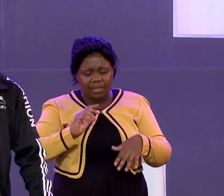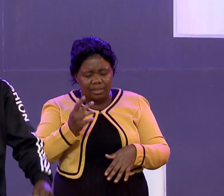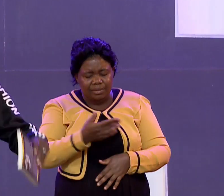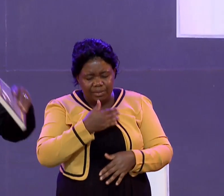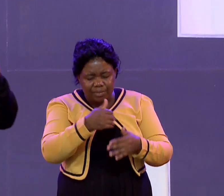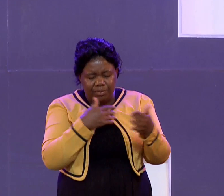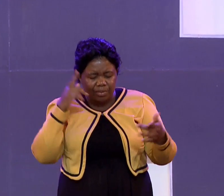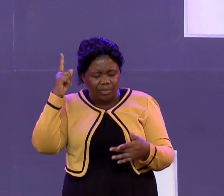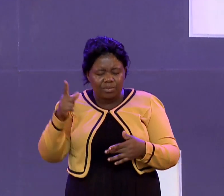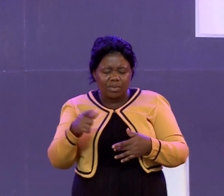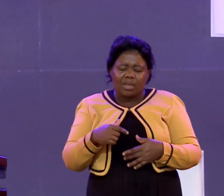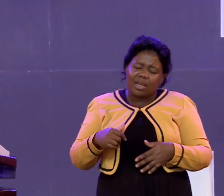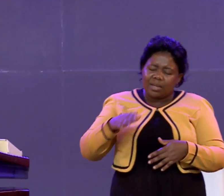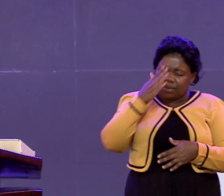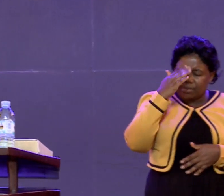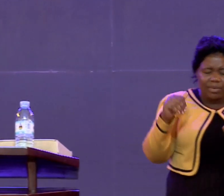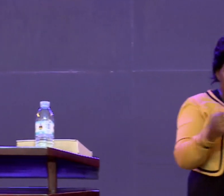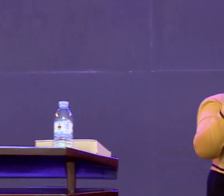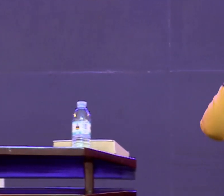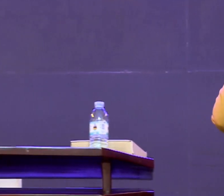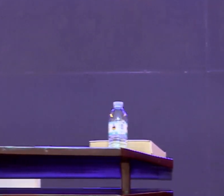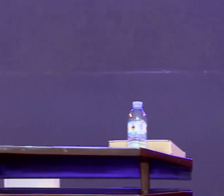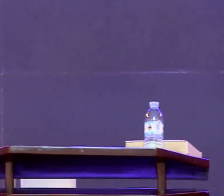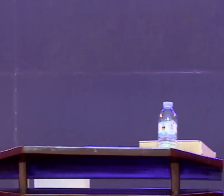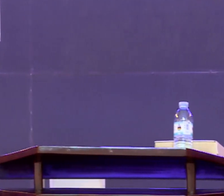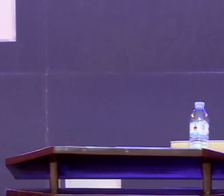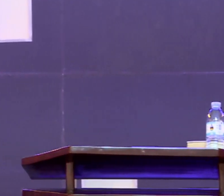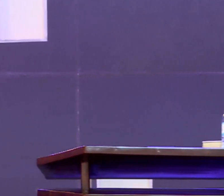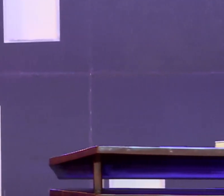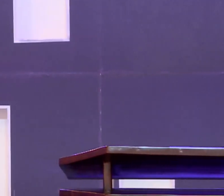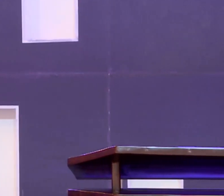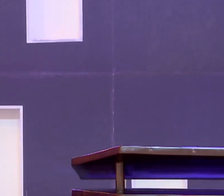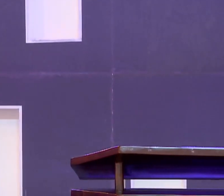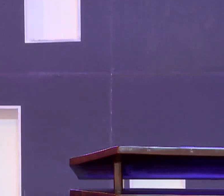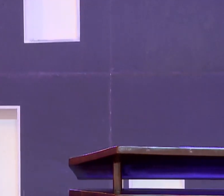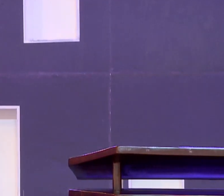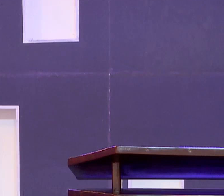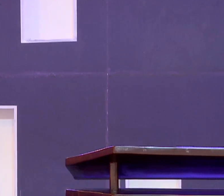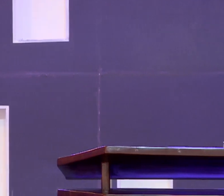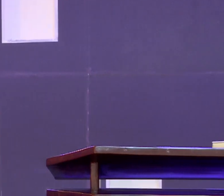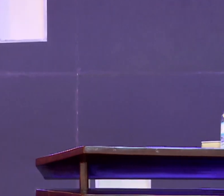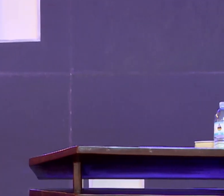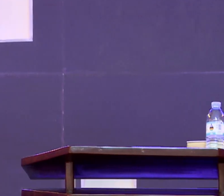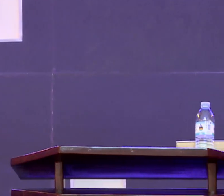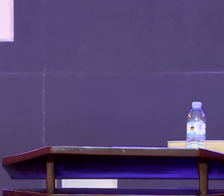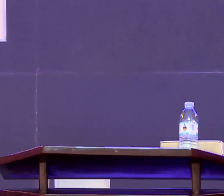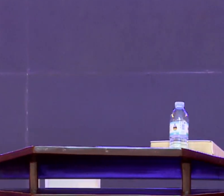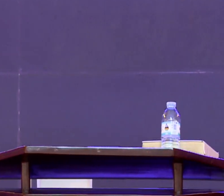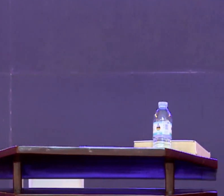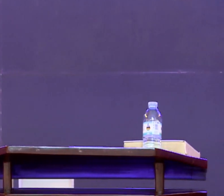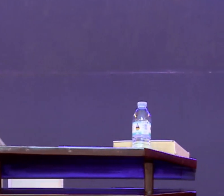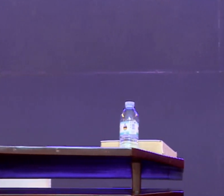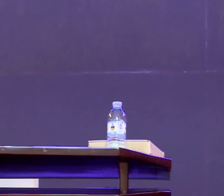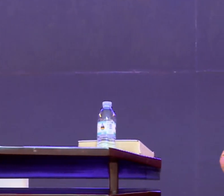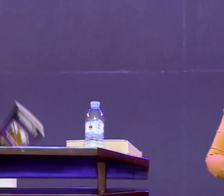ourselves before you, O Lord. We humble before your hand. We humble under your word. In the name of